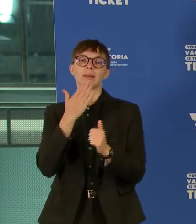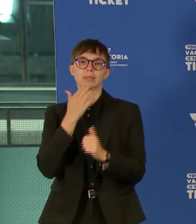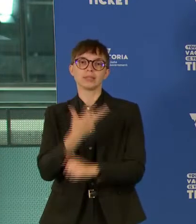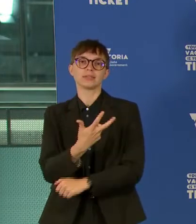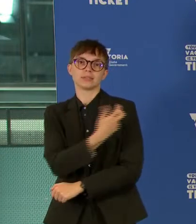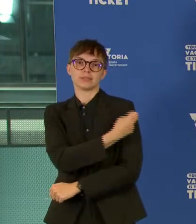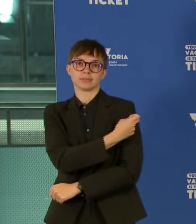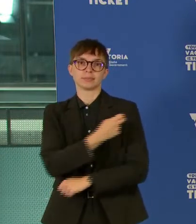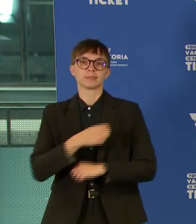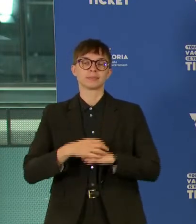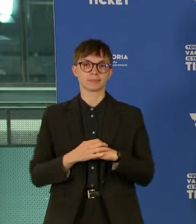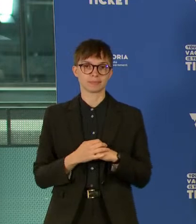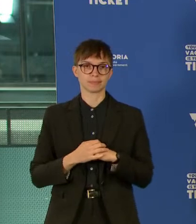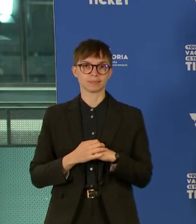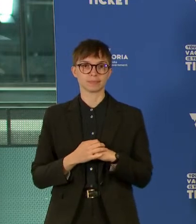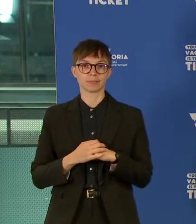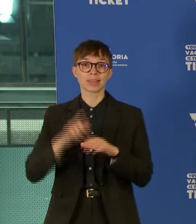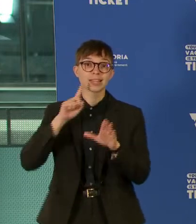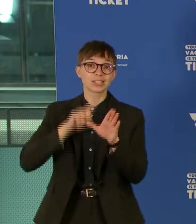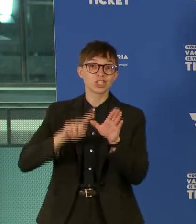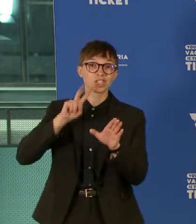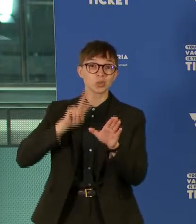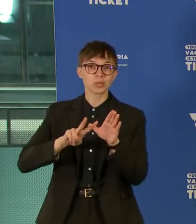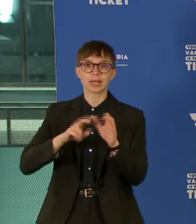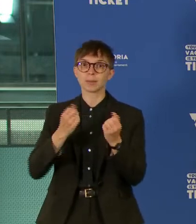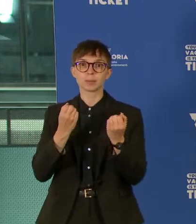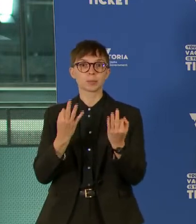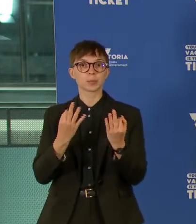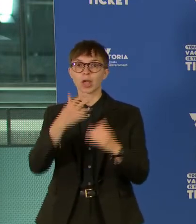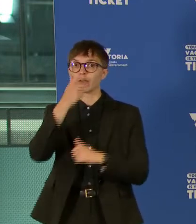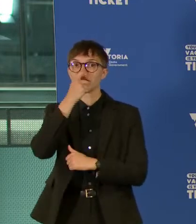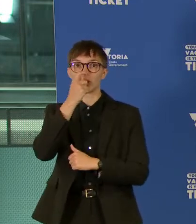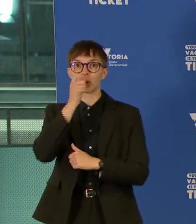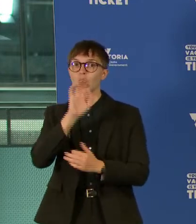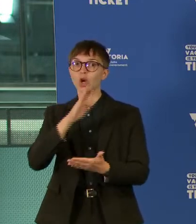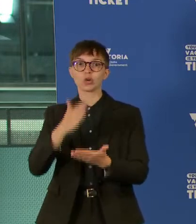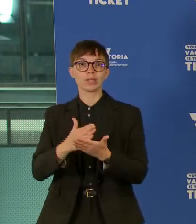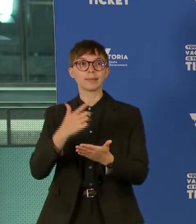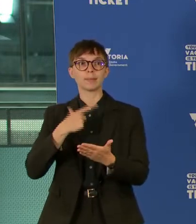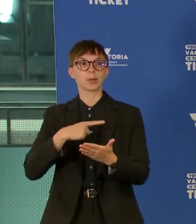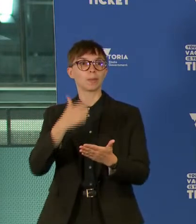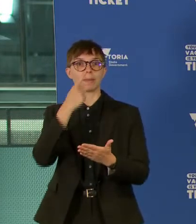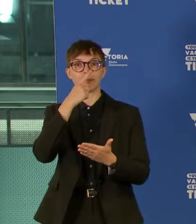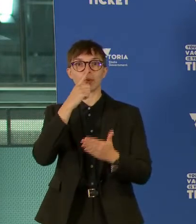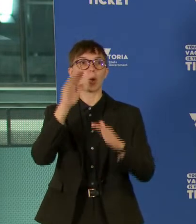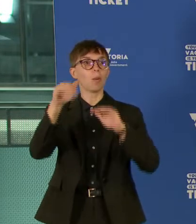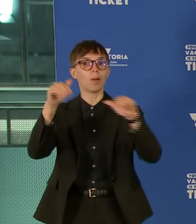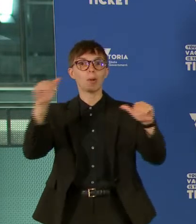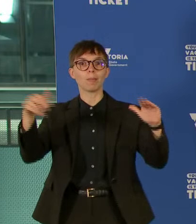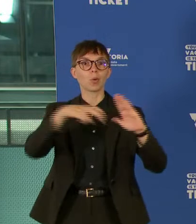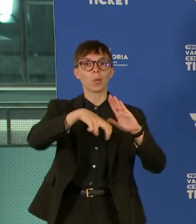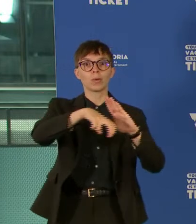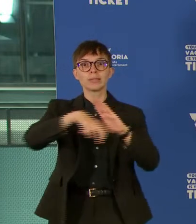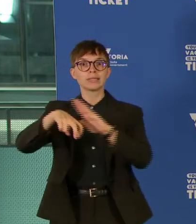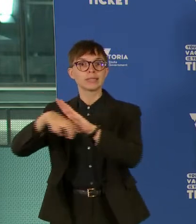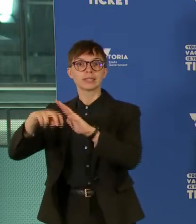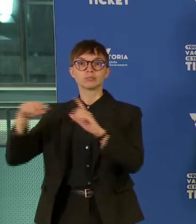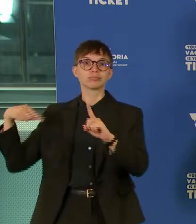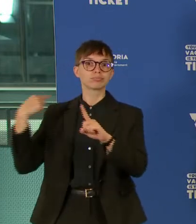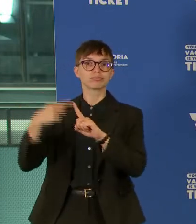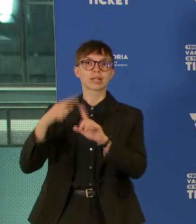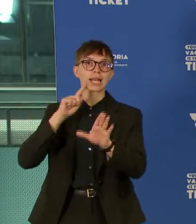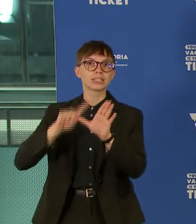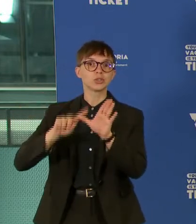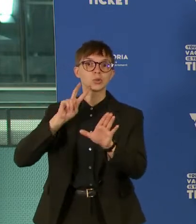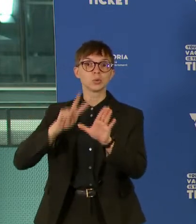expecting significant outbreaks of the flu over the course of this coming winter. I'll be getting my shot